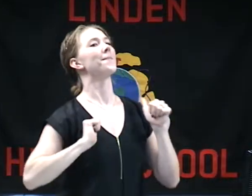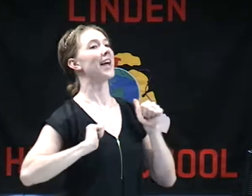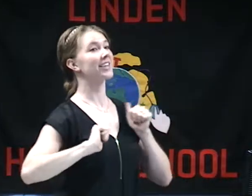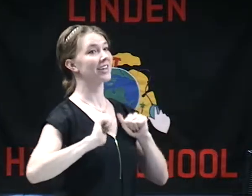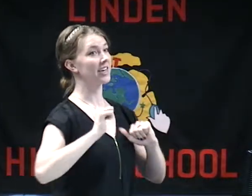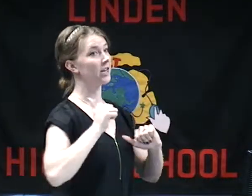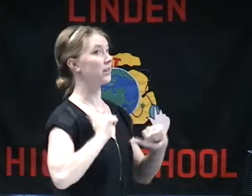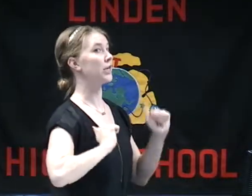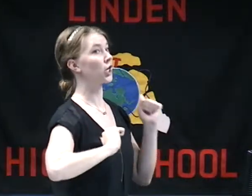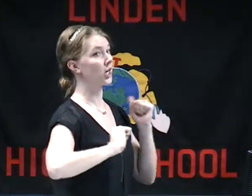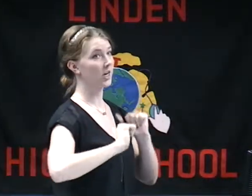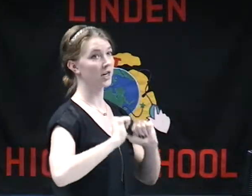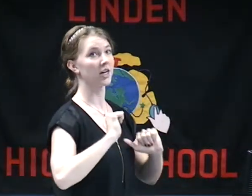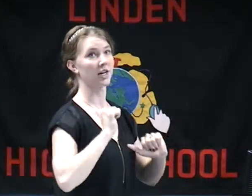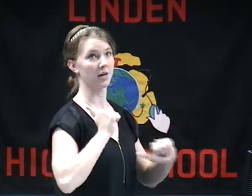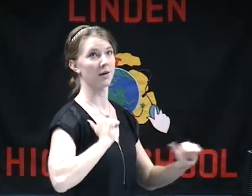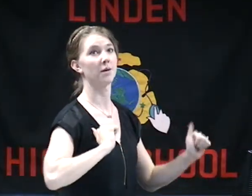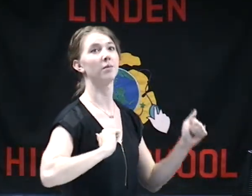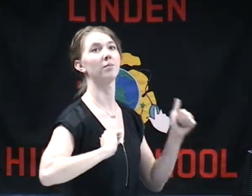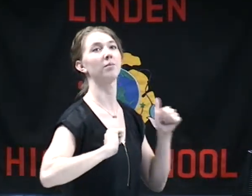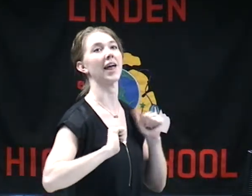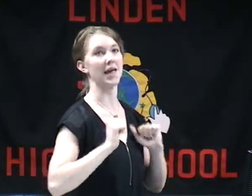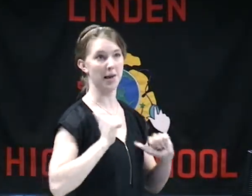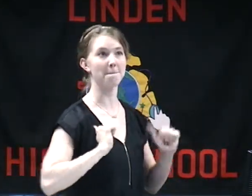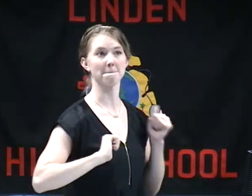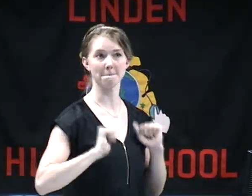That says in theater. Play. Yep.